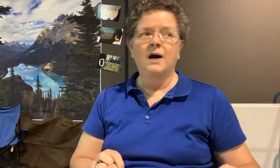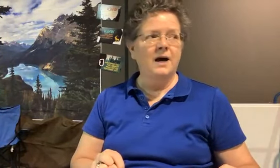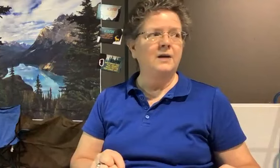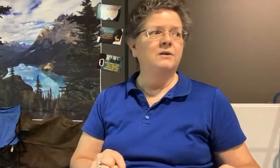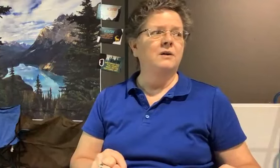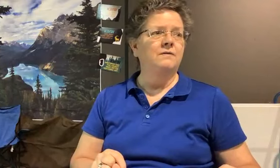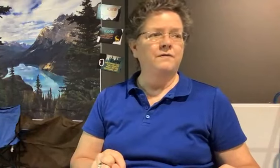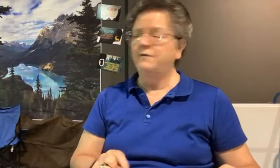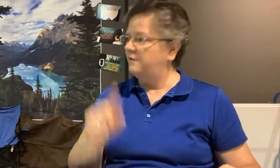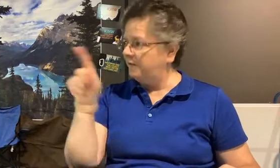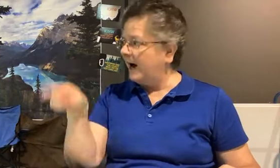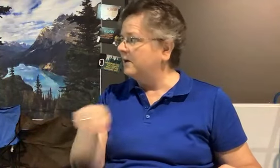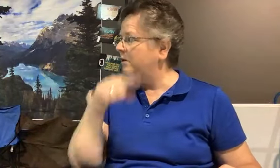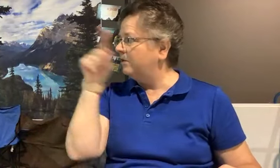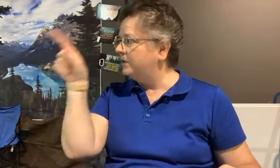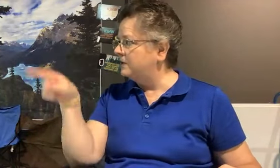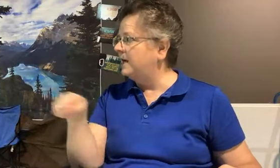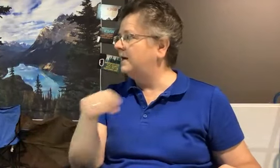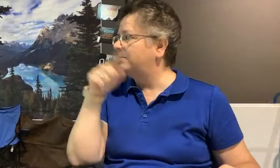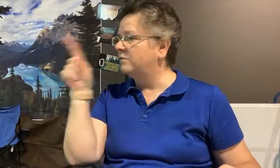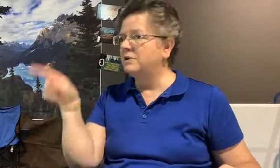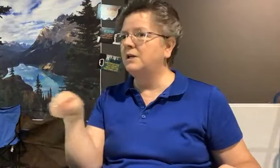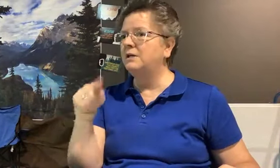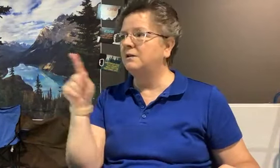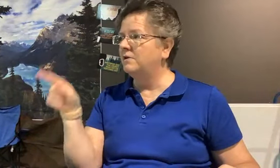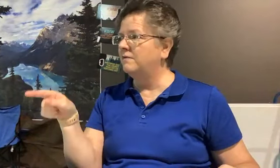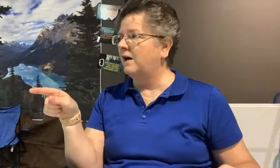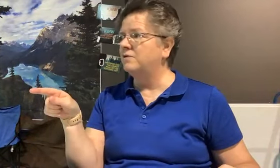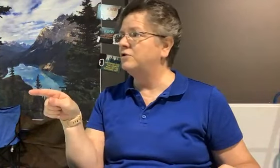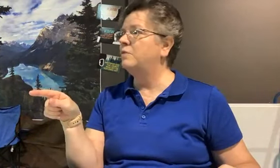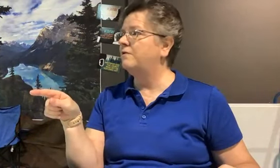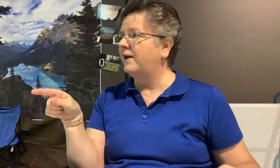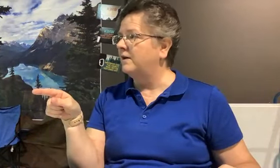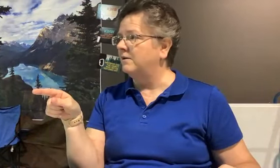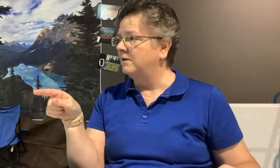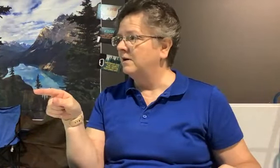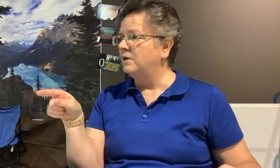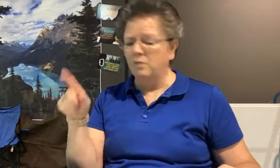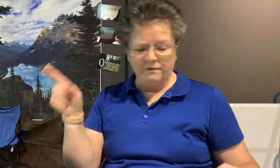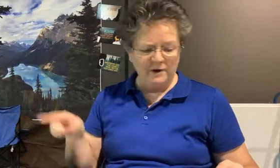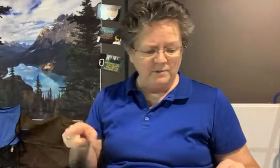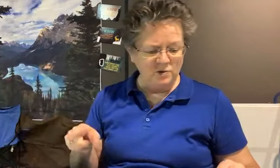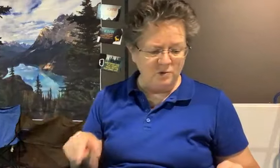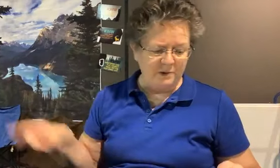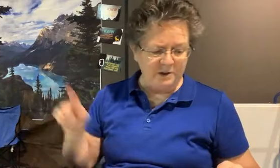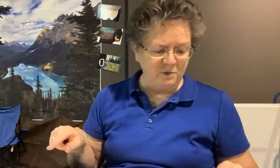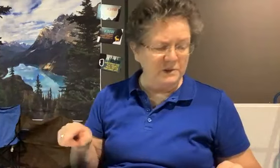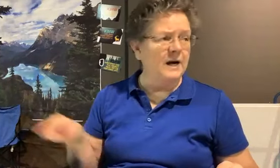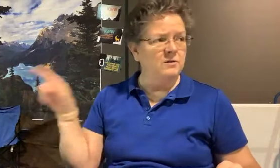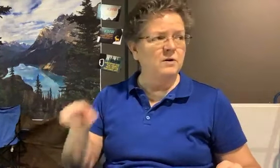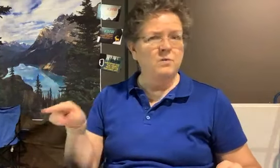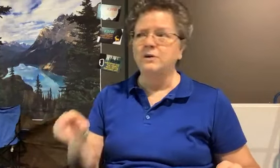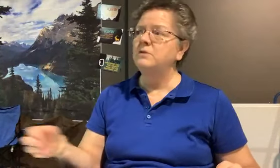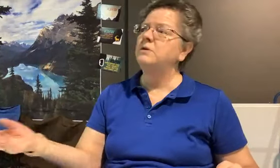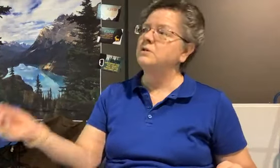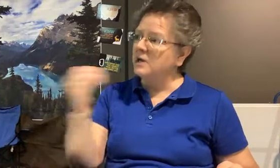do not follow the same routine of your fathers. You will fail. You will fail miserably. You will die. You don't want to do this. Come